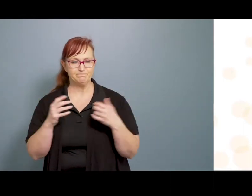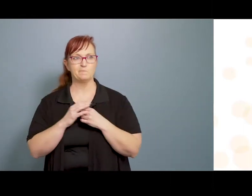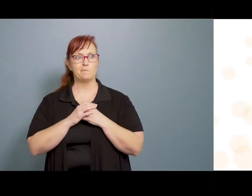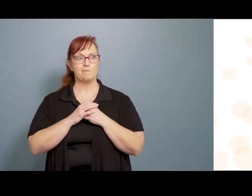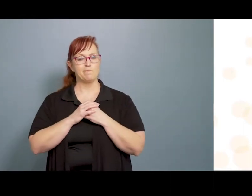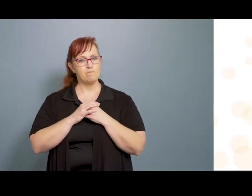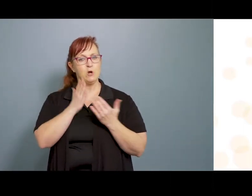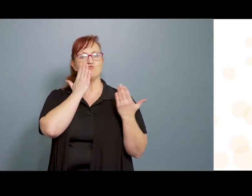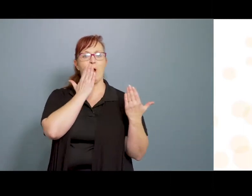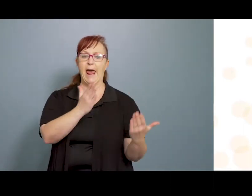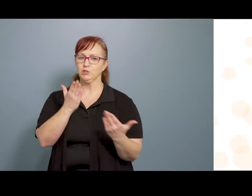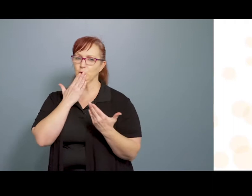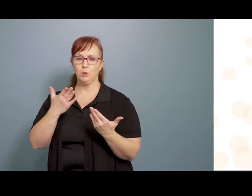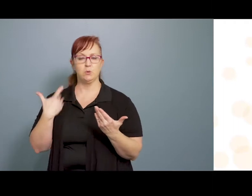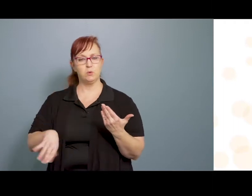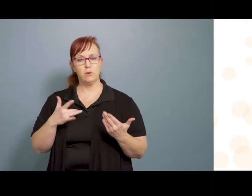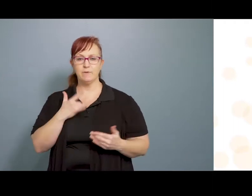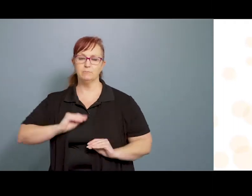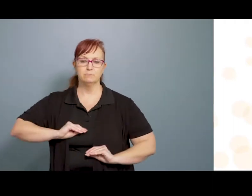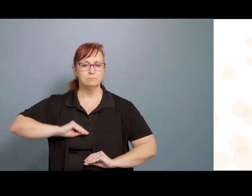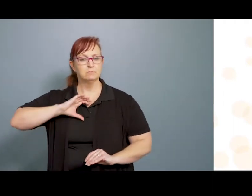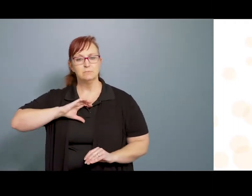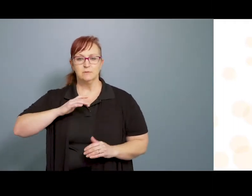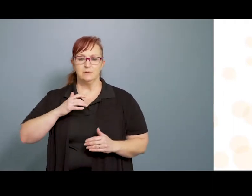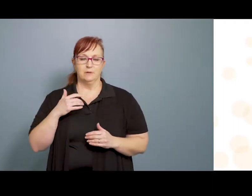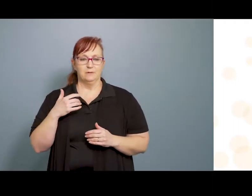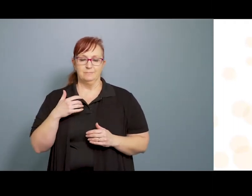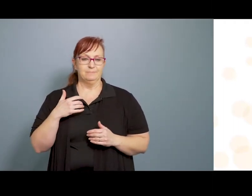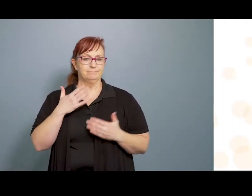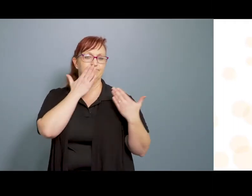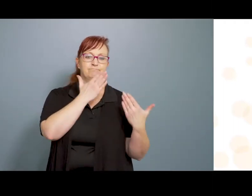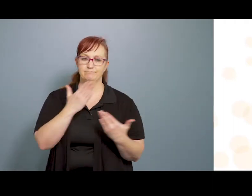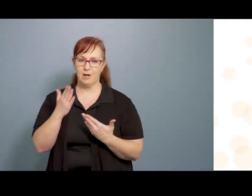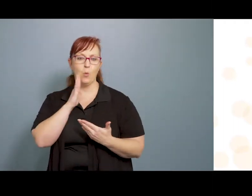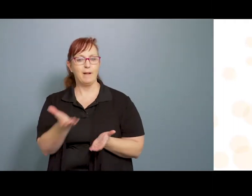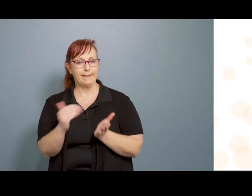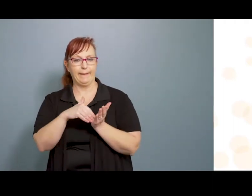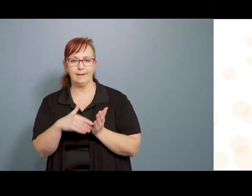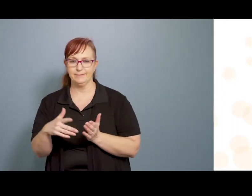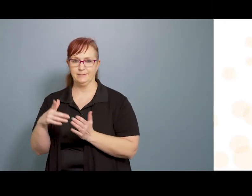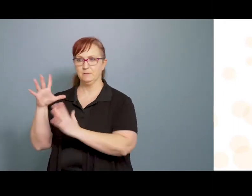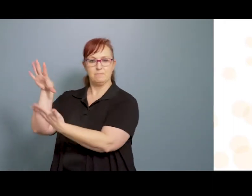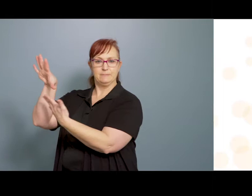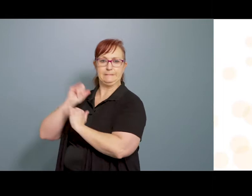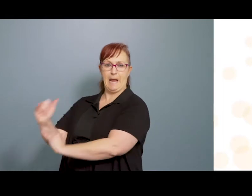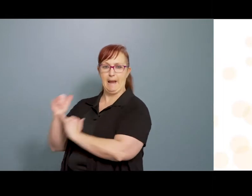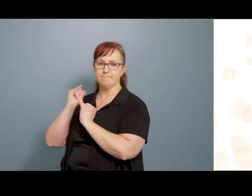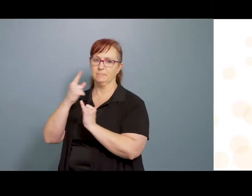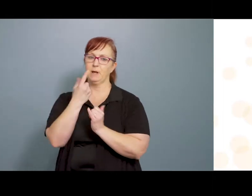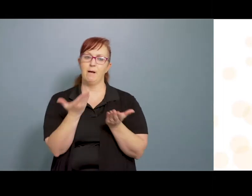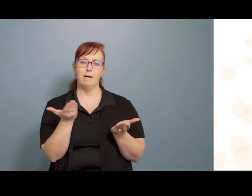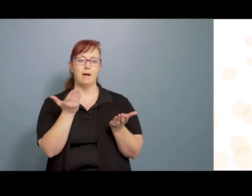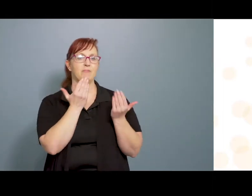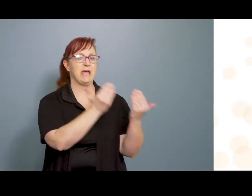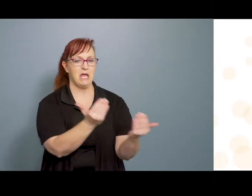very gratitude-filled group, and I'm going to just start and continue to magnify the comments that were stated